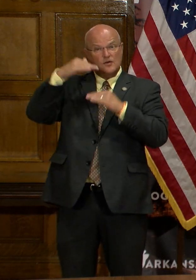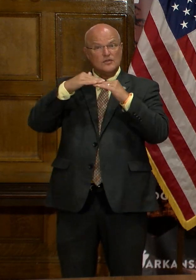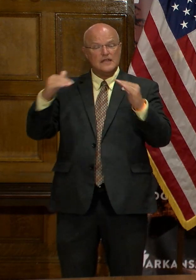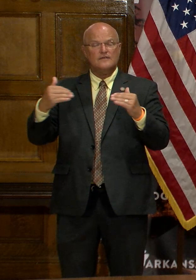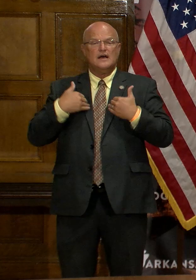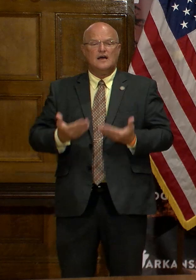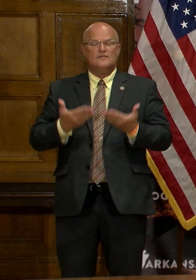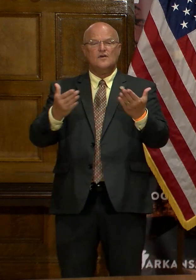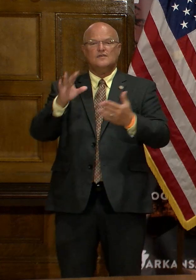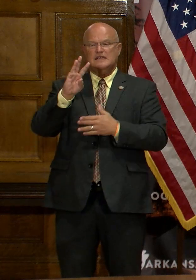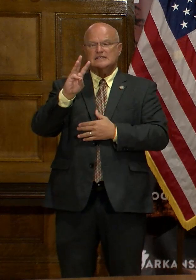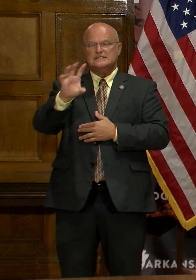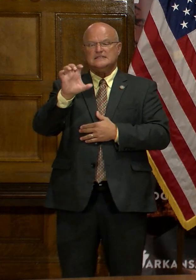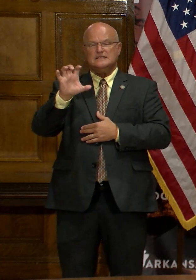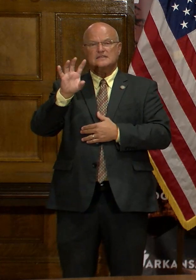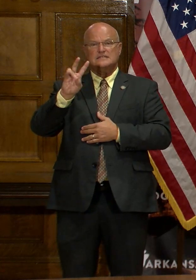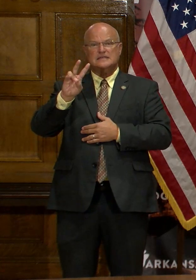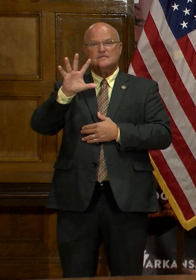has issued